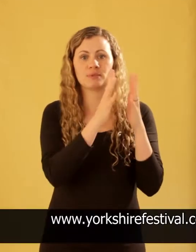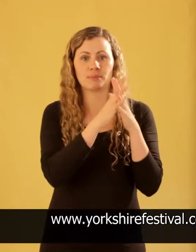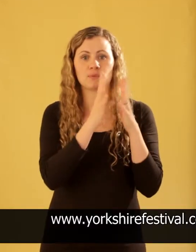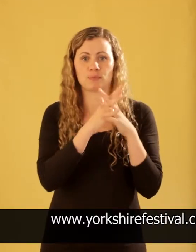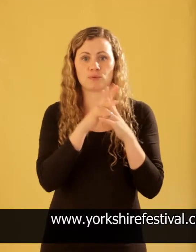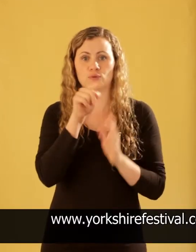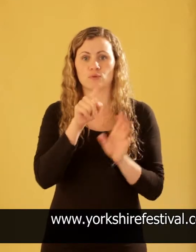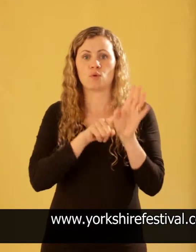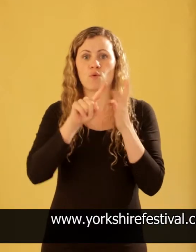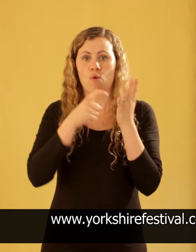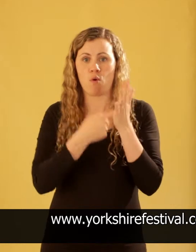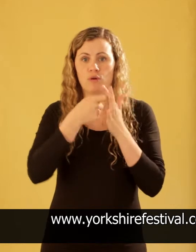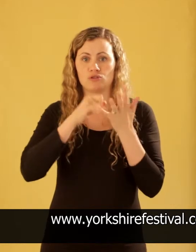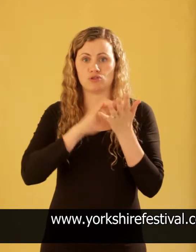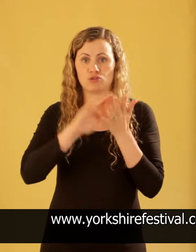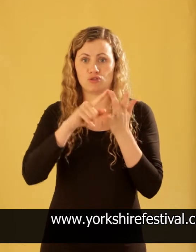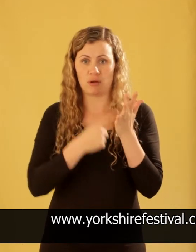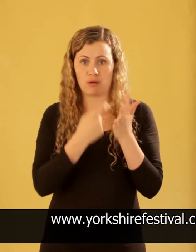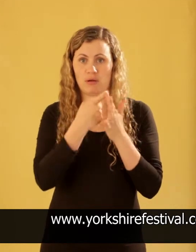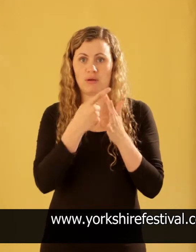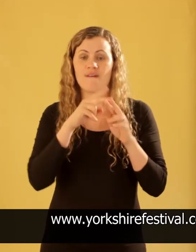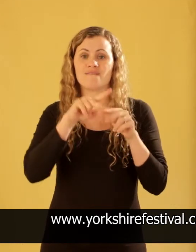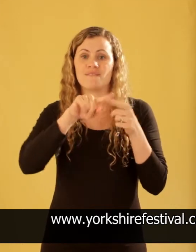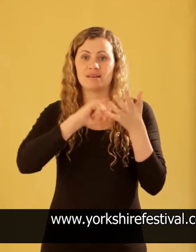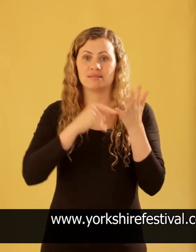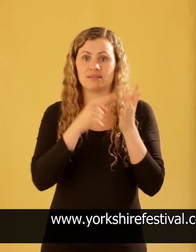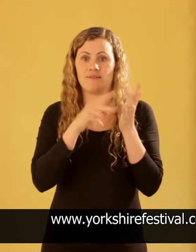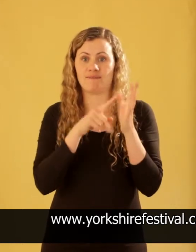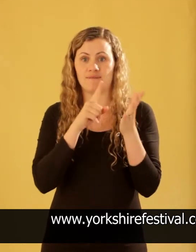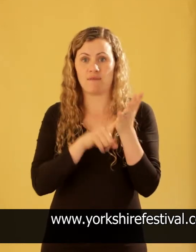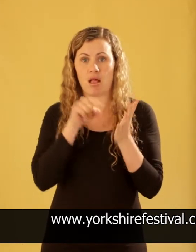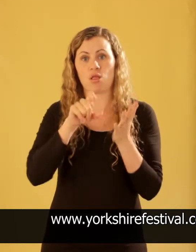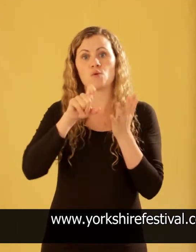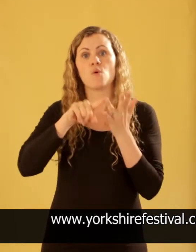www.yorkshirefestival.co.uk.